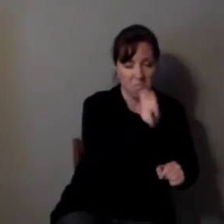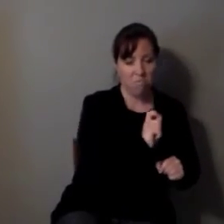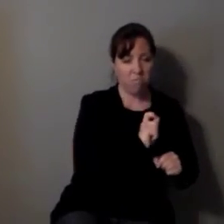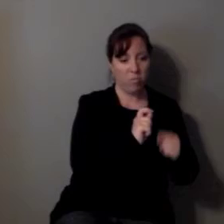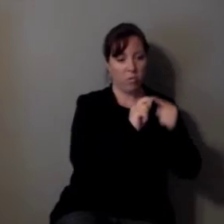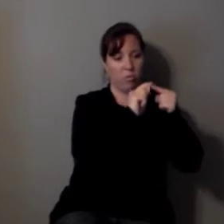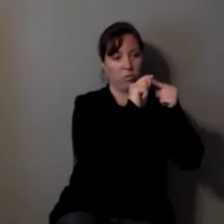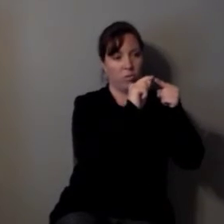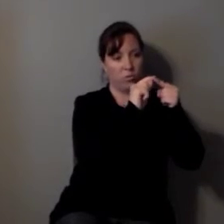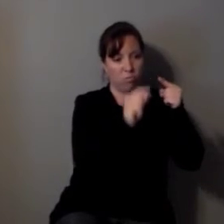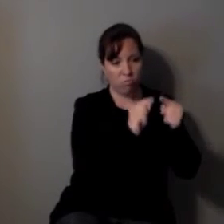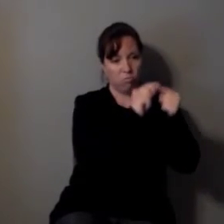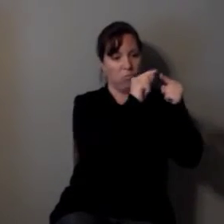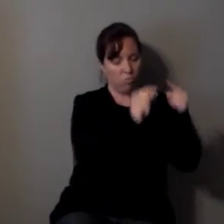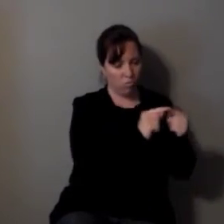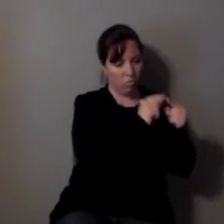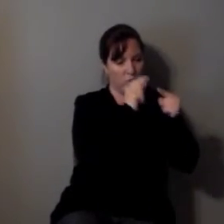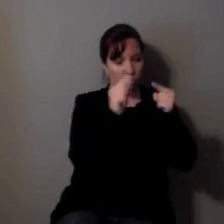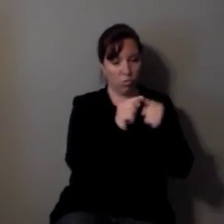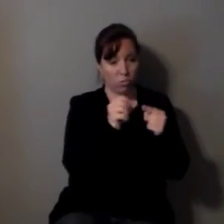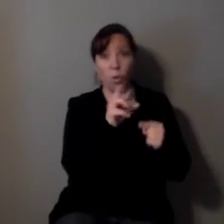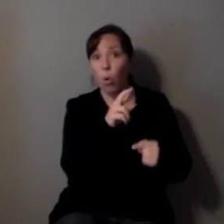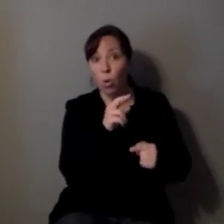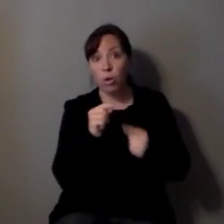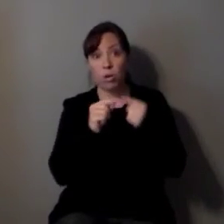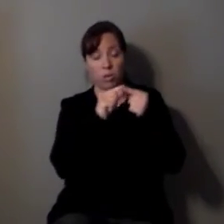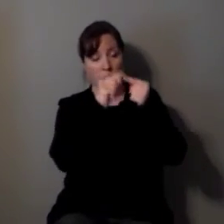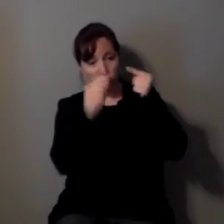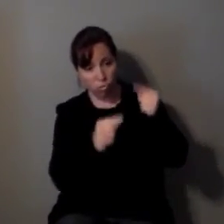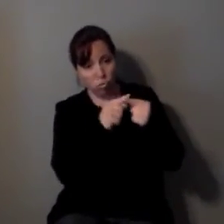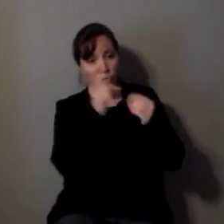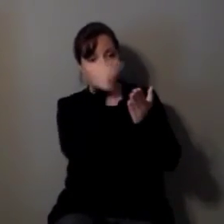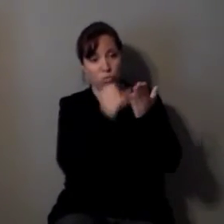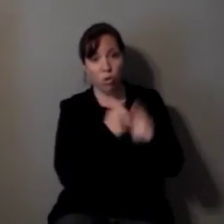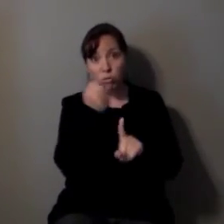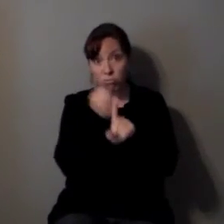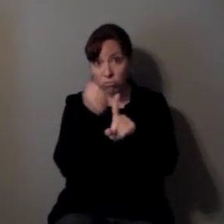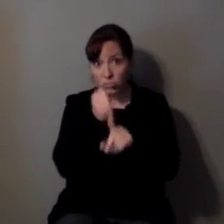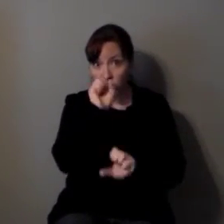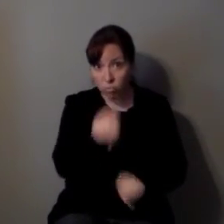like we did in this presentation. I think you might be ready to tackle the